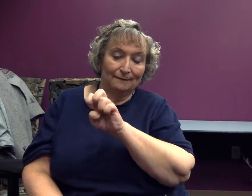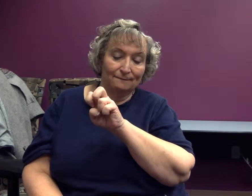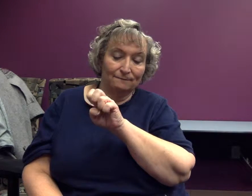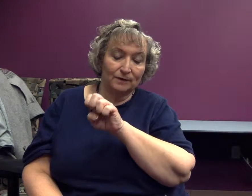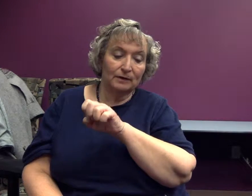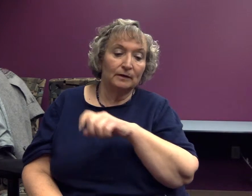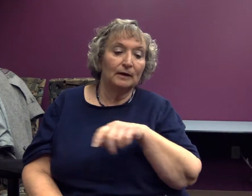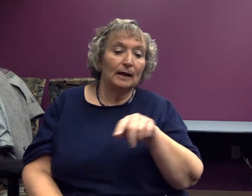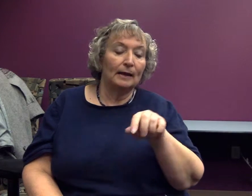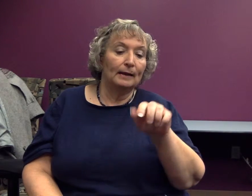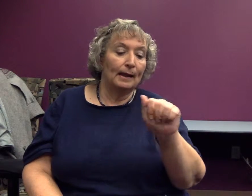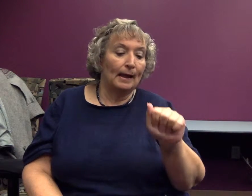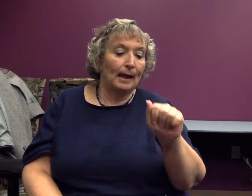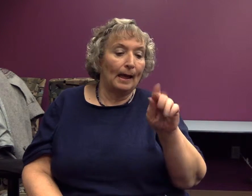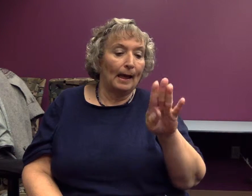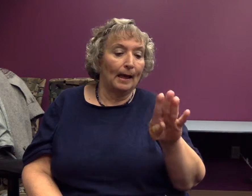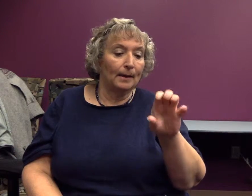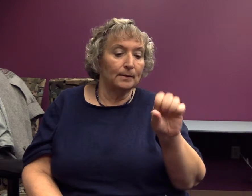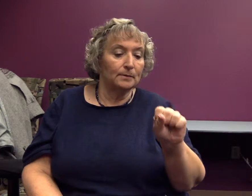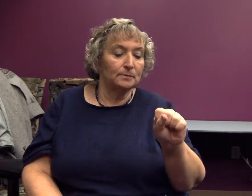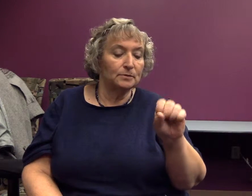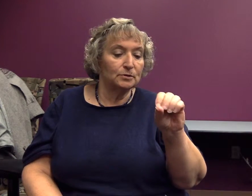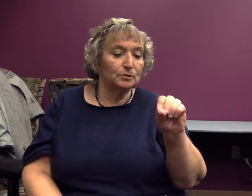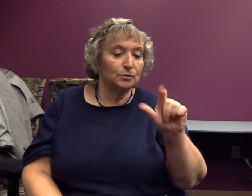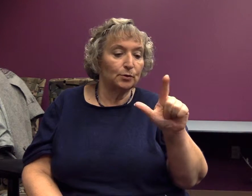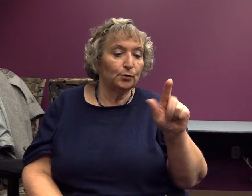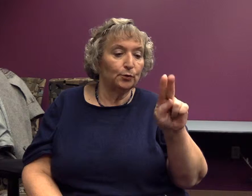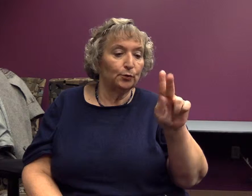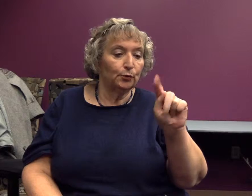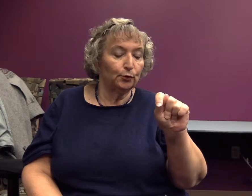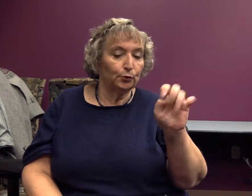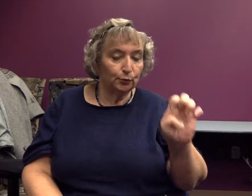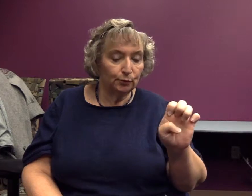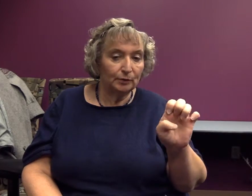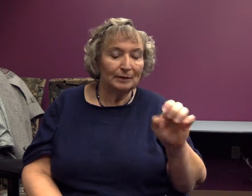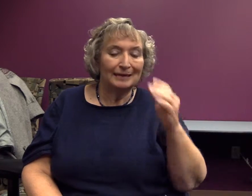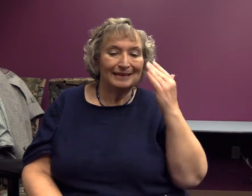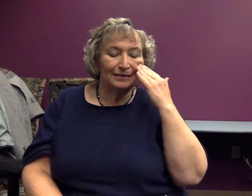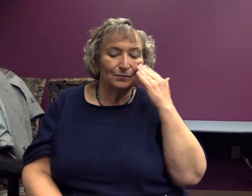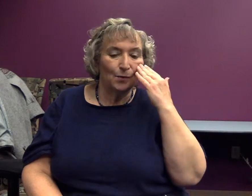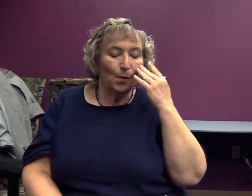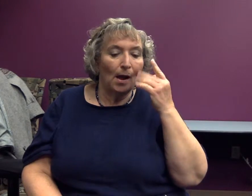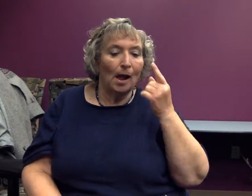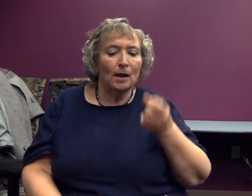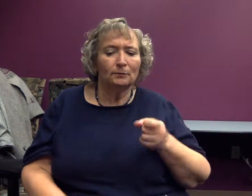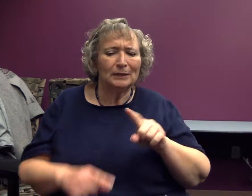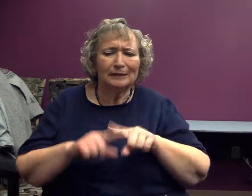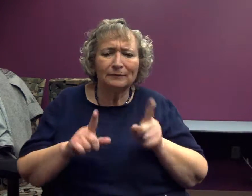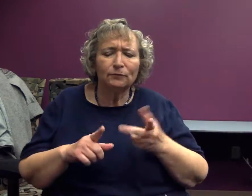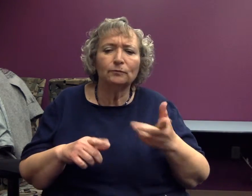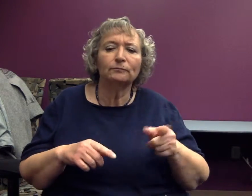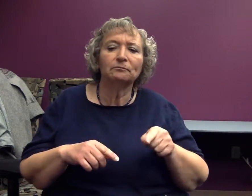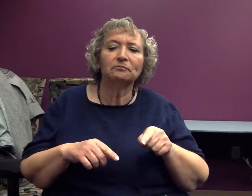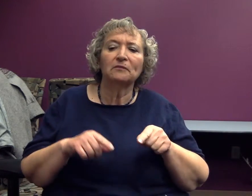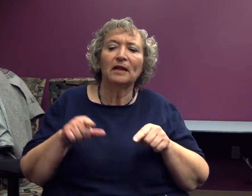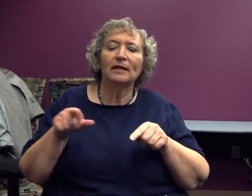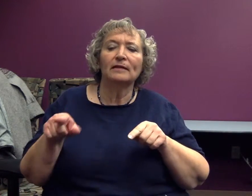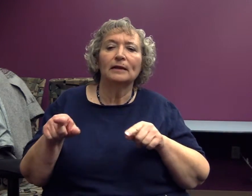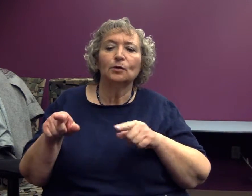in that air at that point. And then you have to have a psychrometer or something to tell what the current